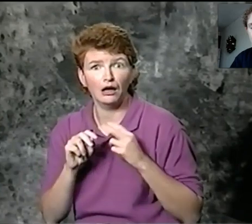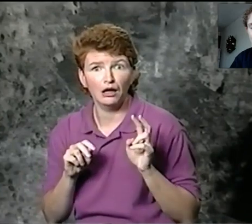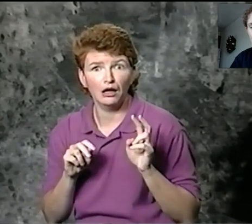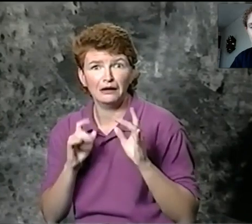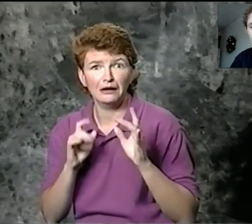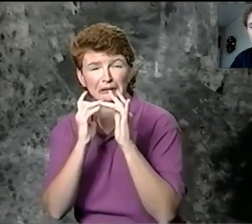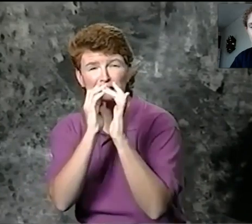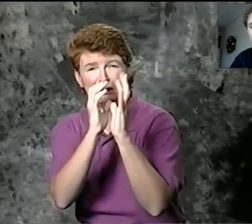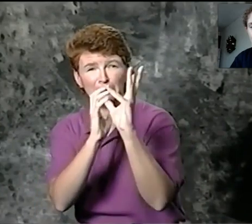My jaw